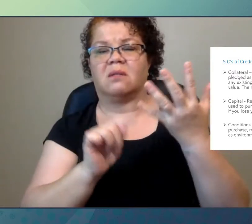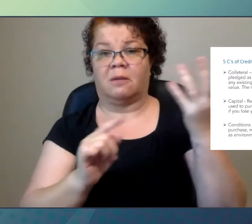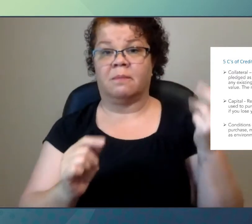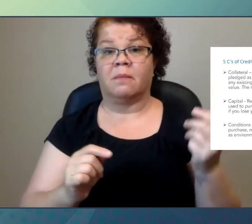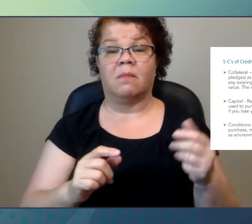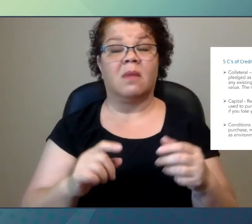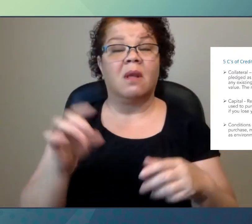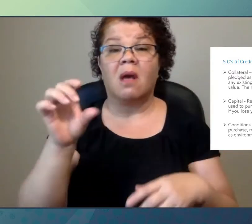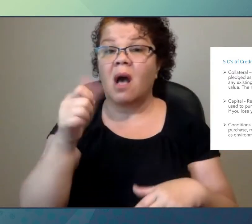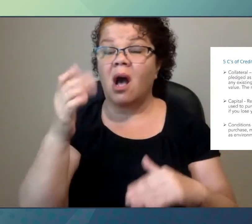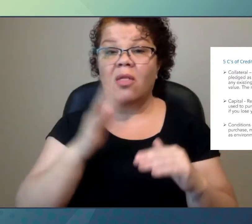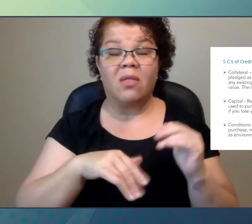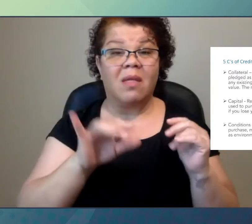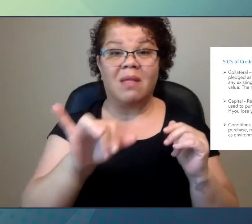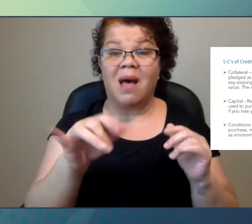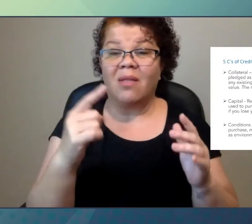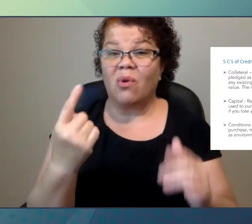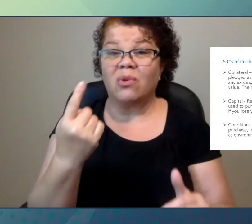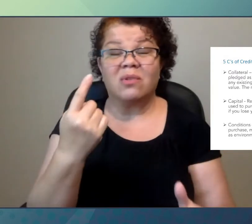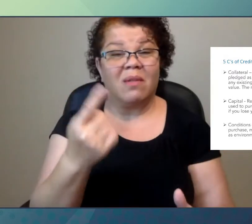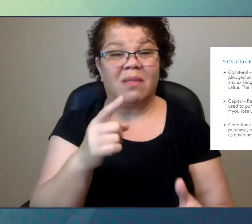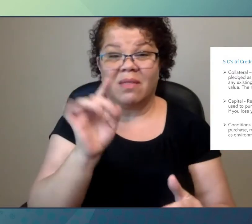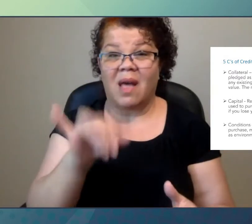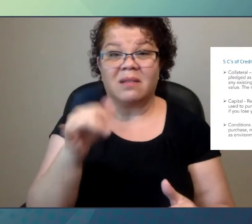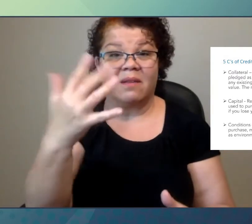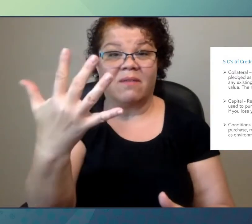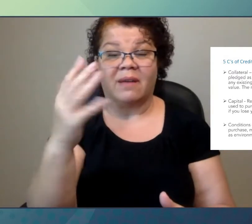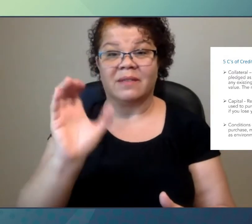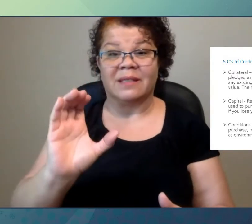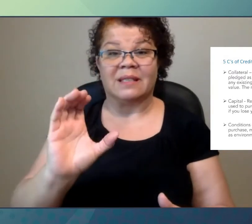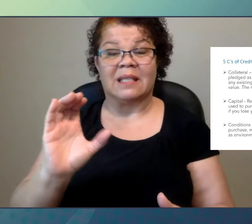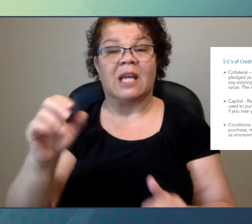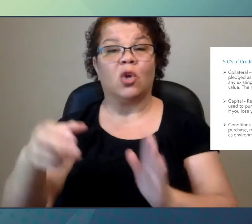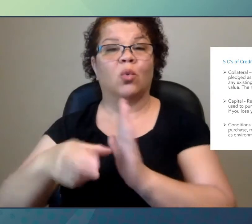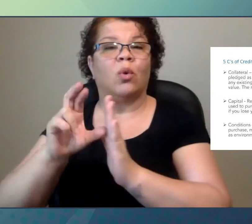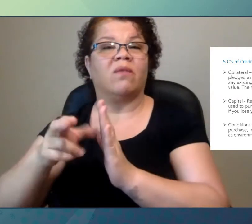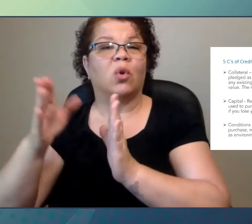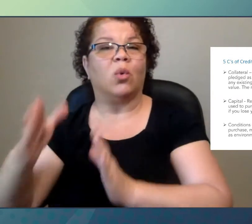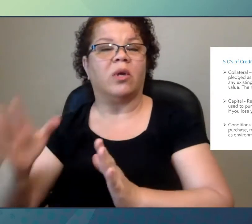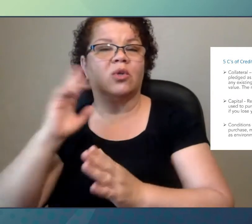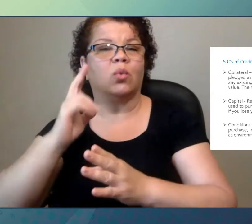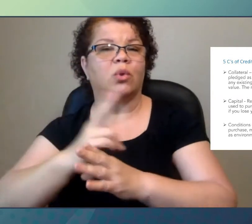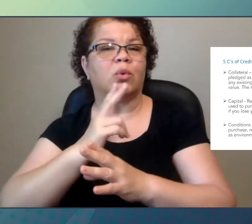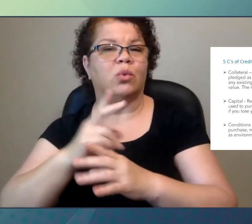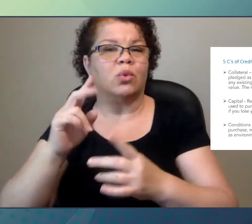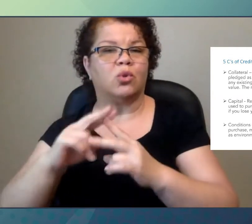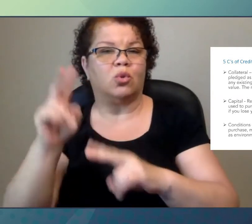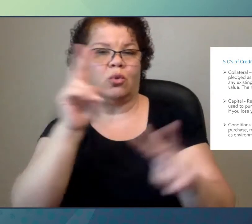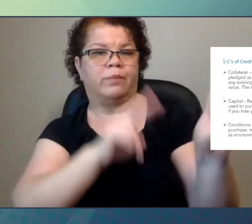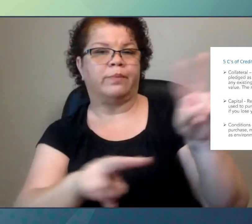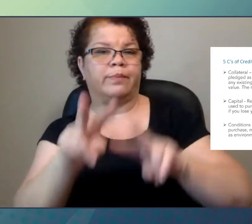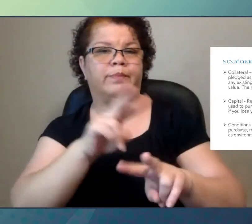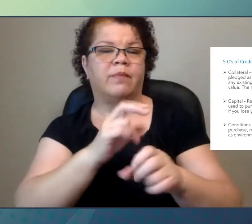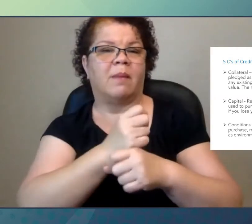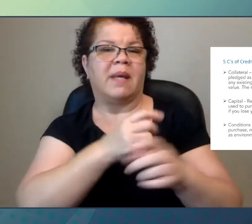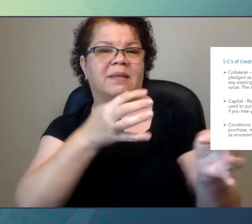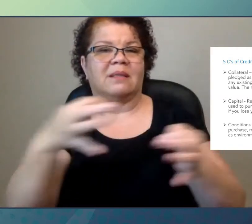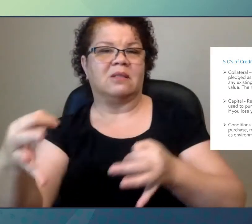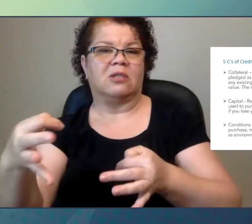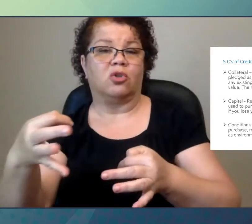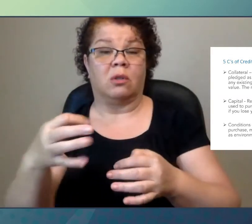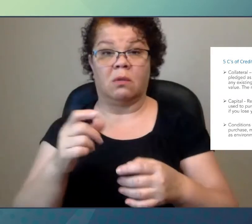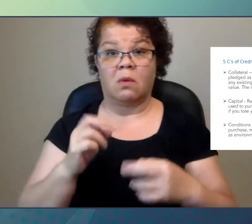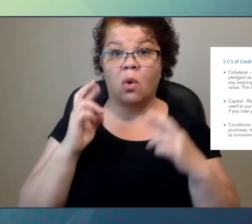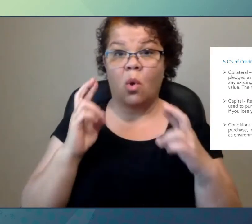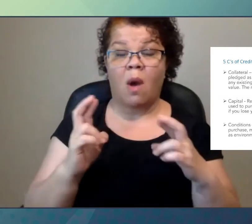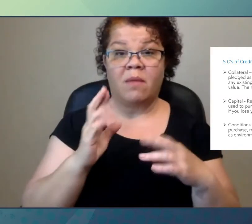are the 5 C's of credit that the underwriters review, and hopefully by the end of